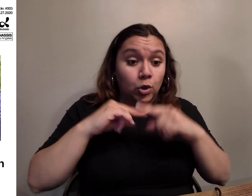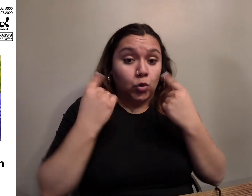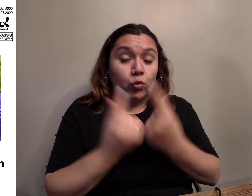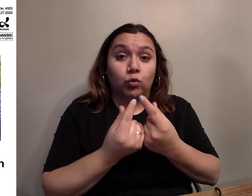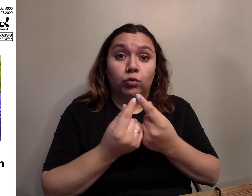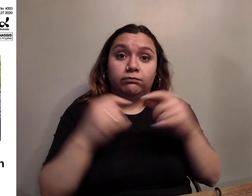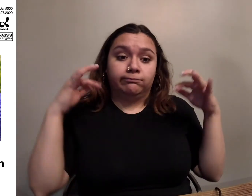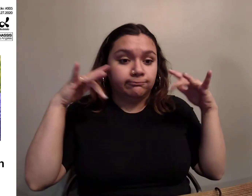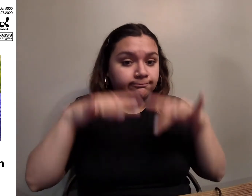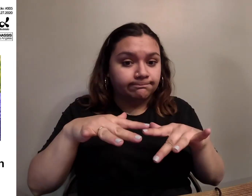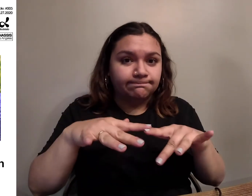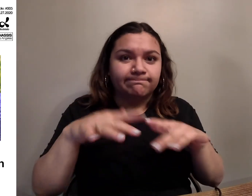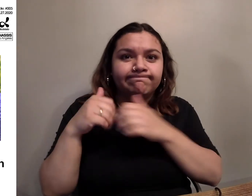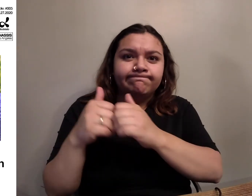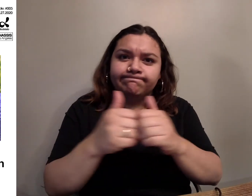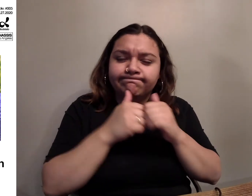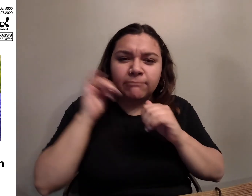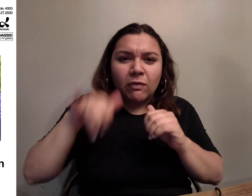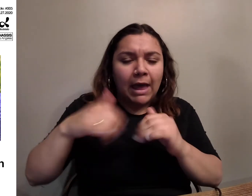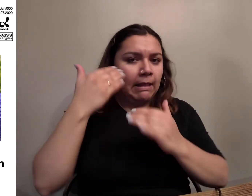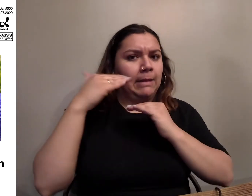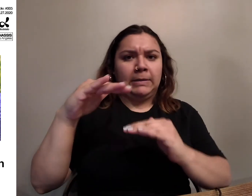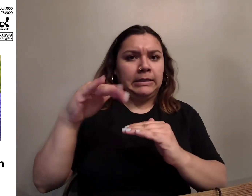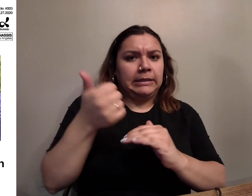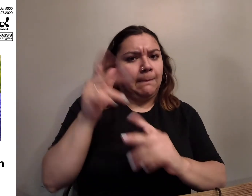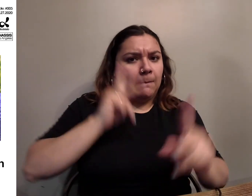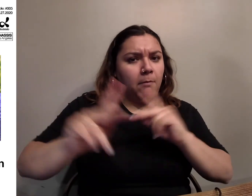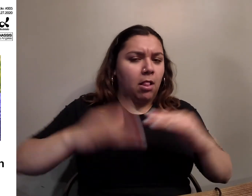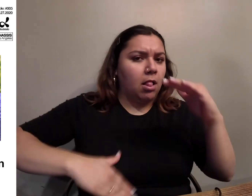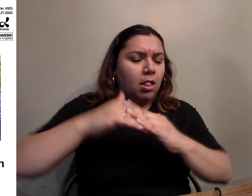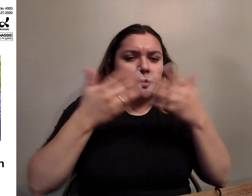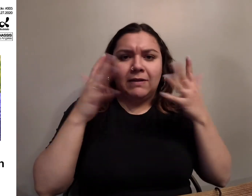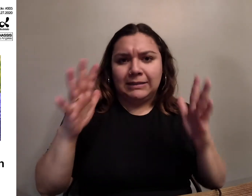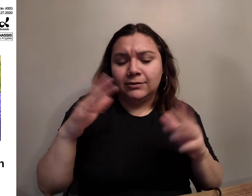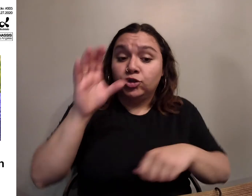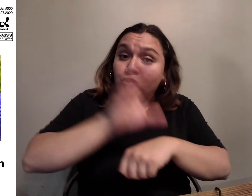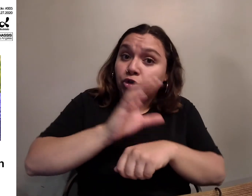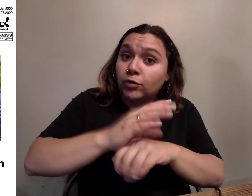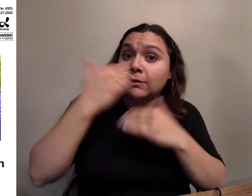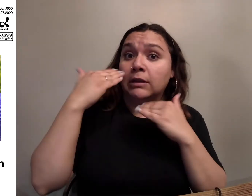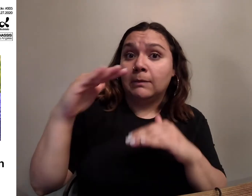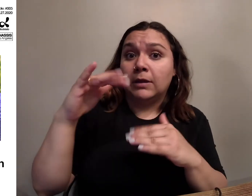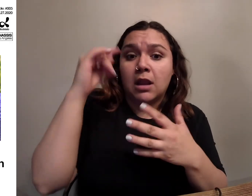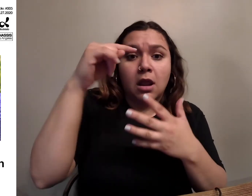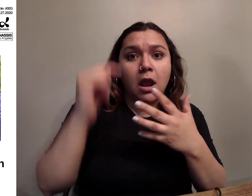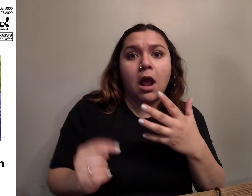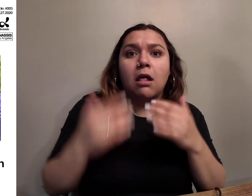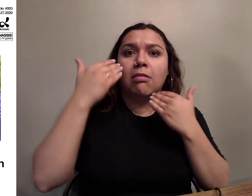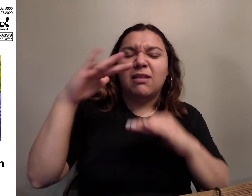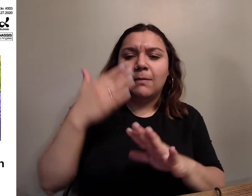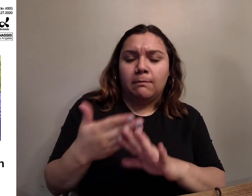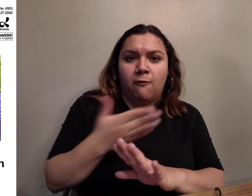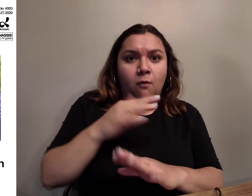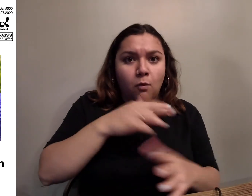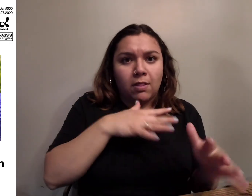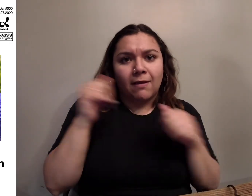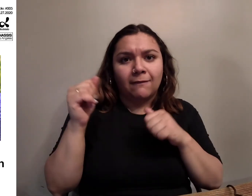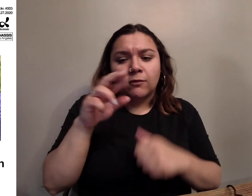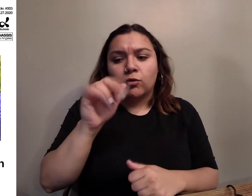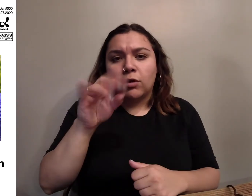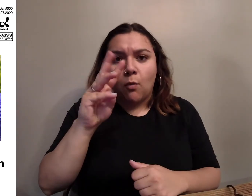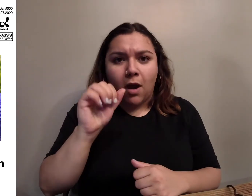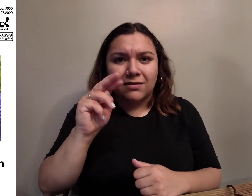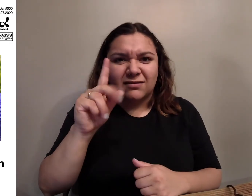had been restricted. Church had been restricted. All of this stuff happened before we left in